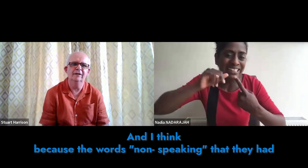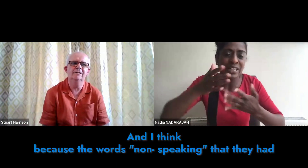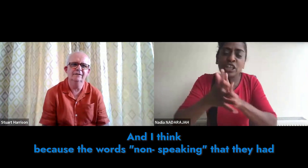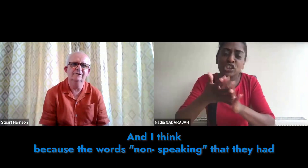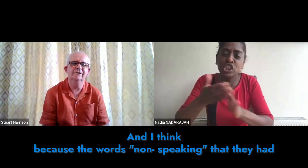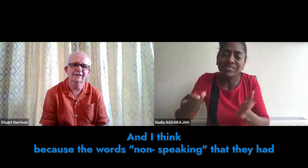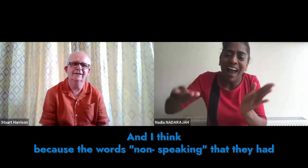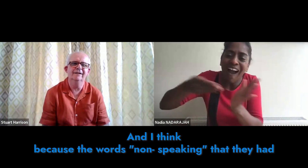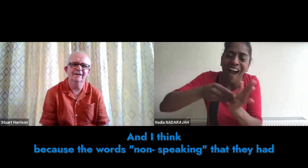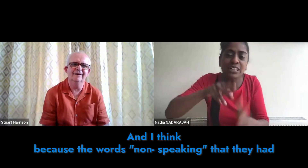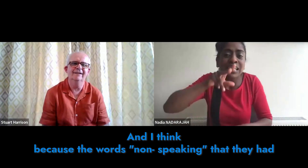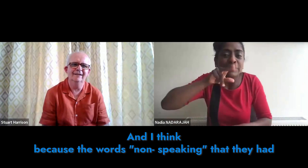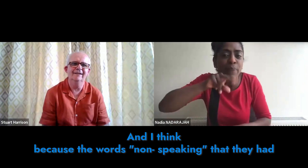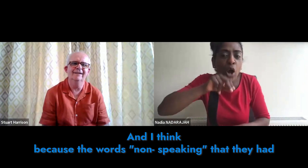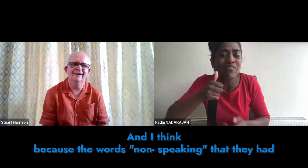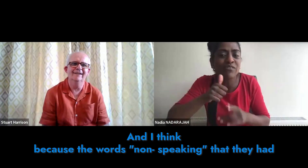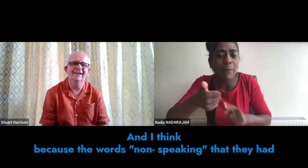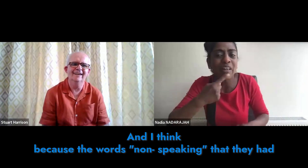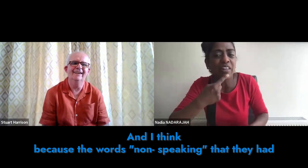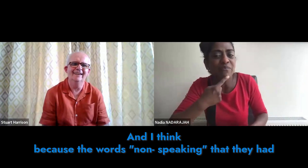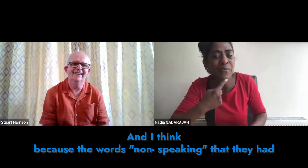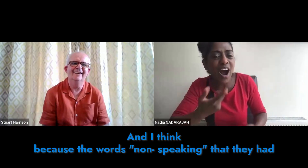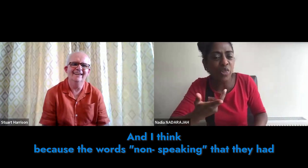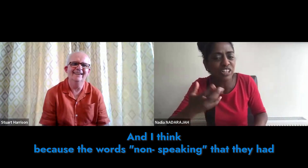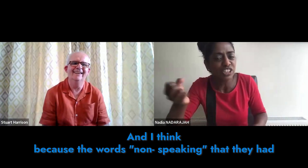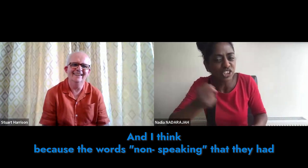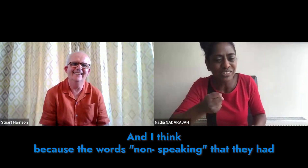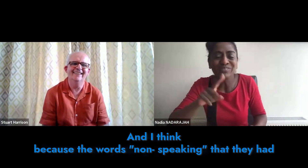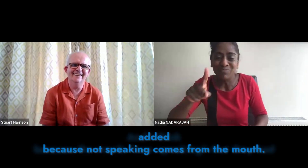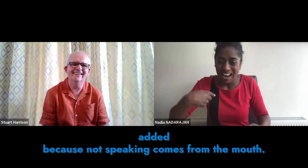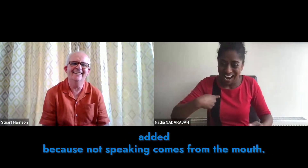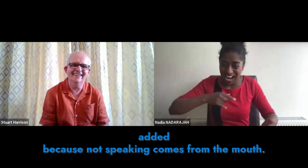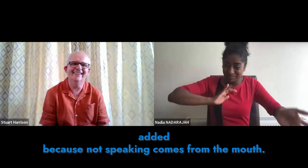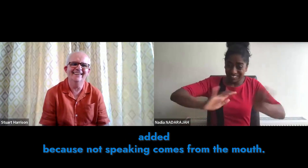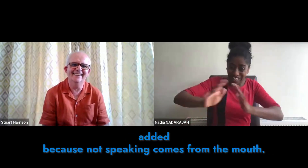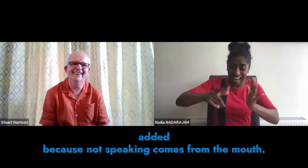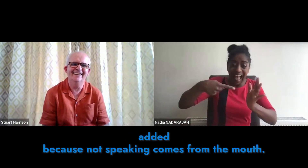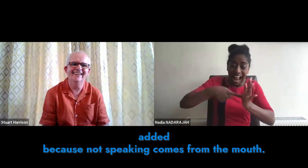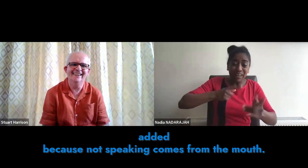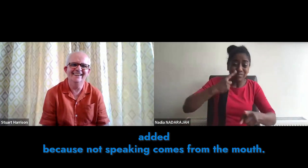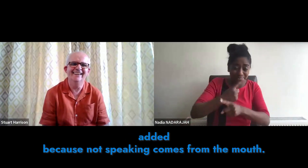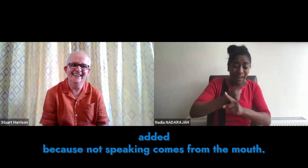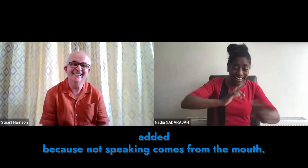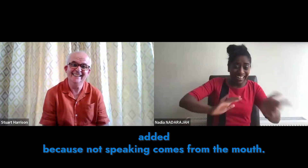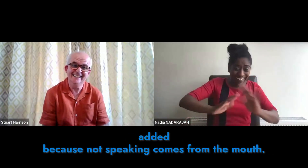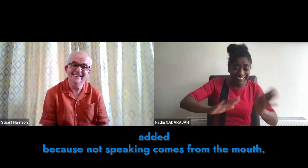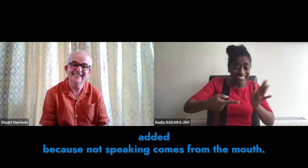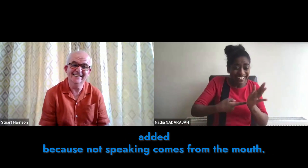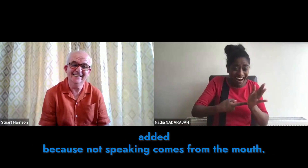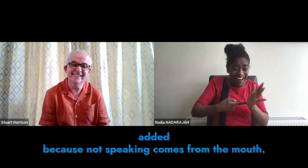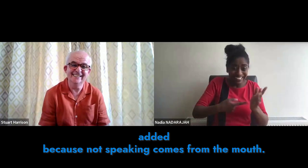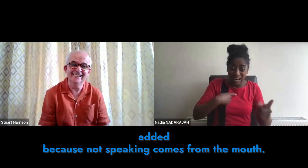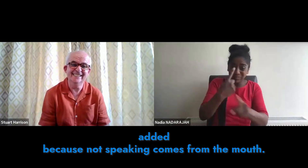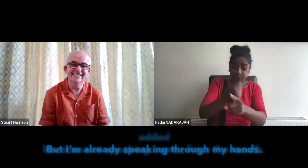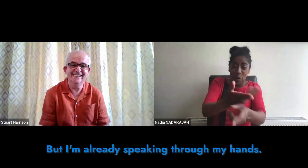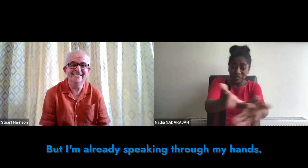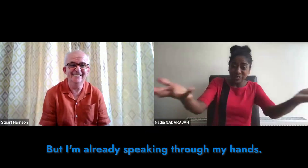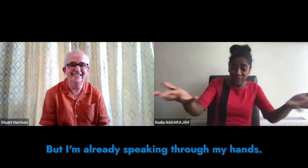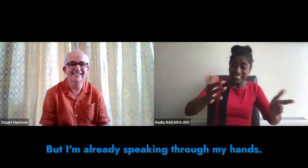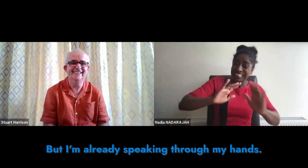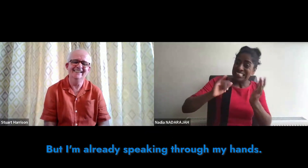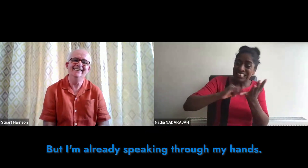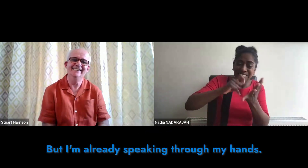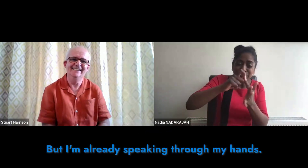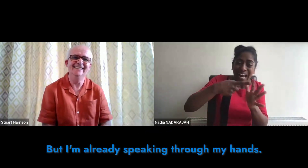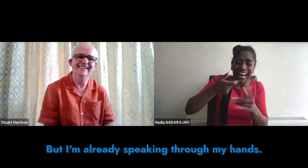And I think because the word non-speaking that they had added, because not speaking comes from the mouth, but I'm